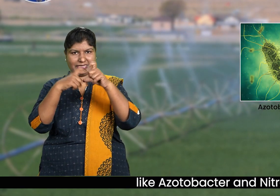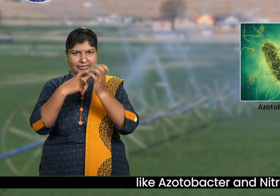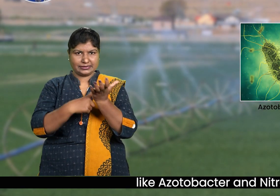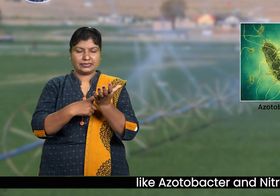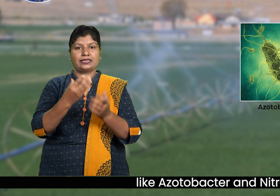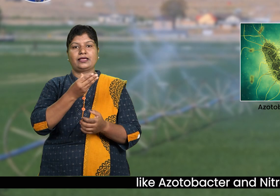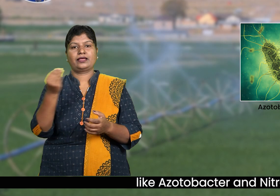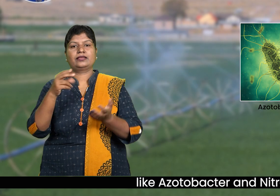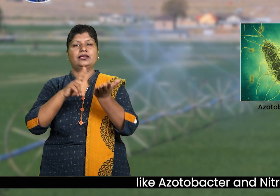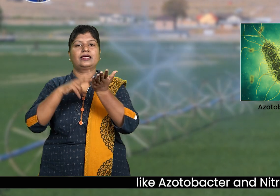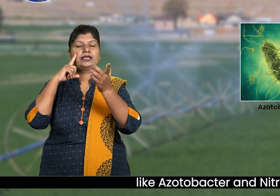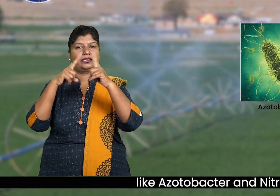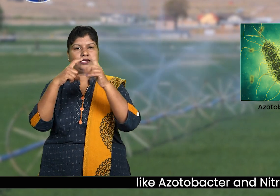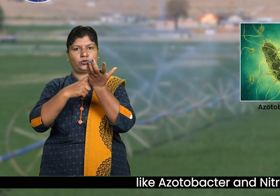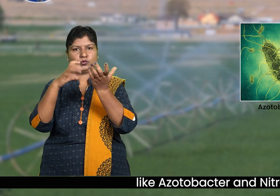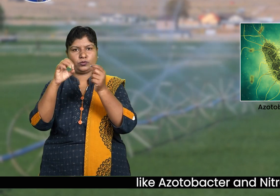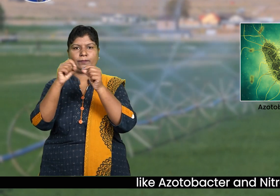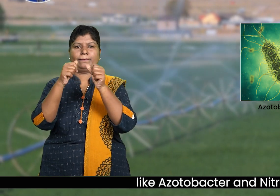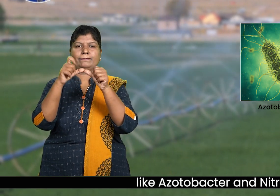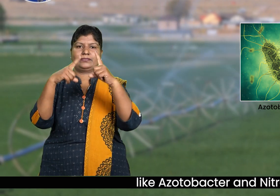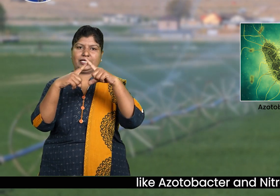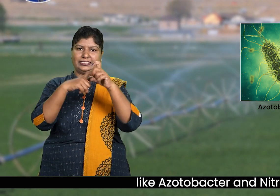and Nitrobacter.